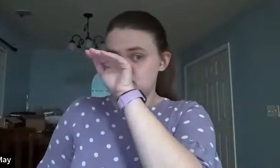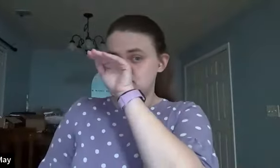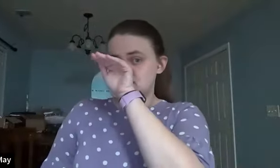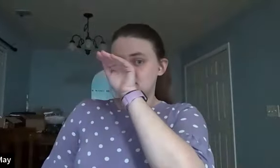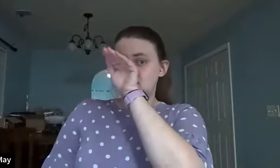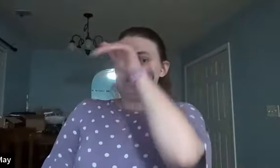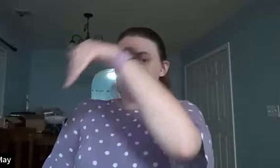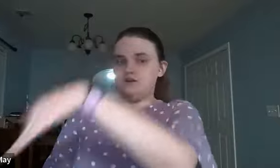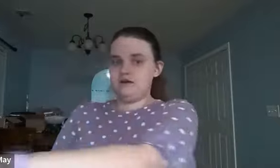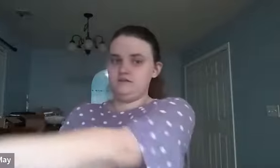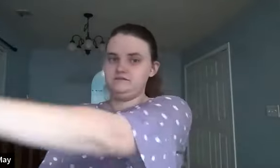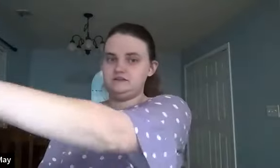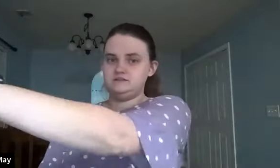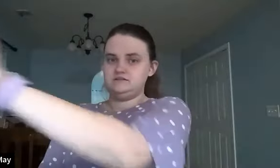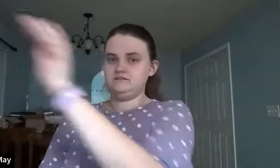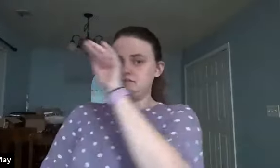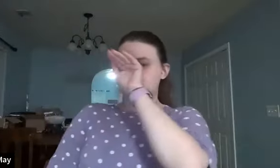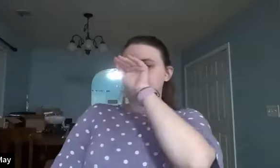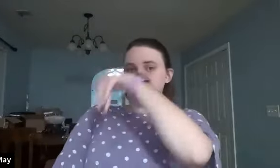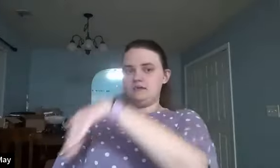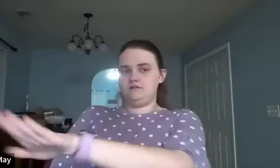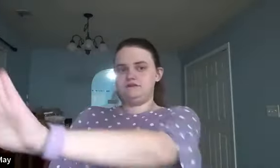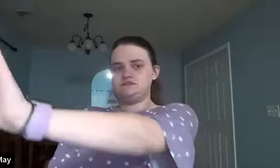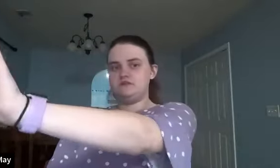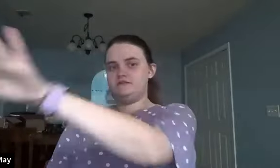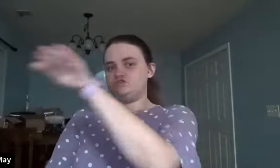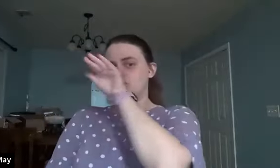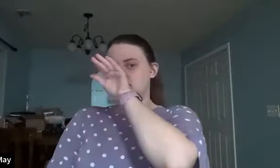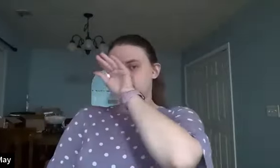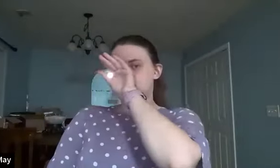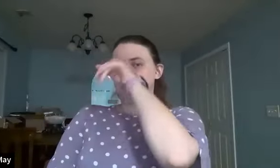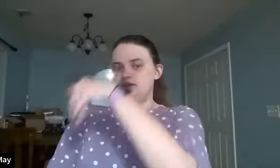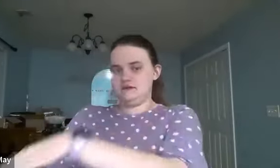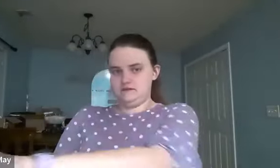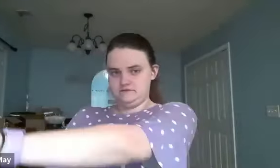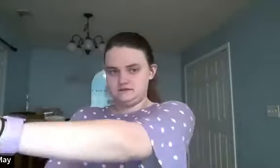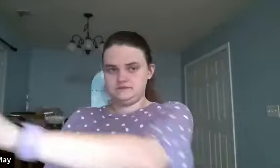nose, and you're going to go elephant. Elephant. So like the trunk. Elephant.